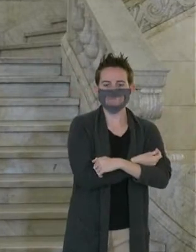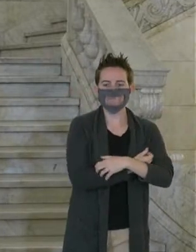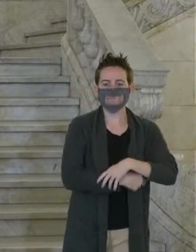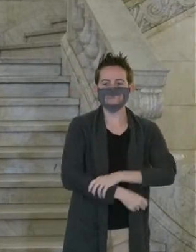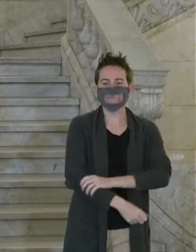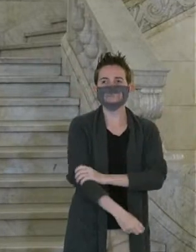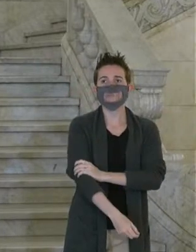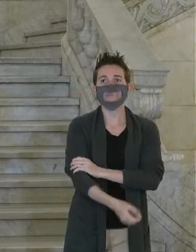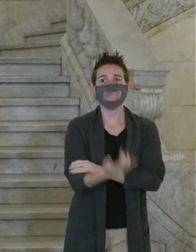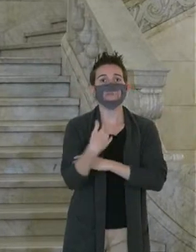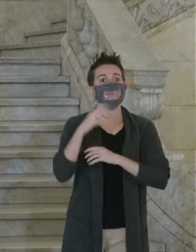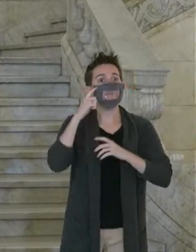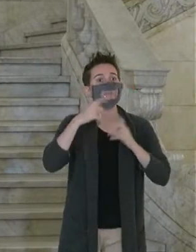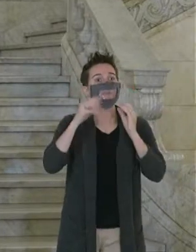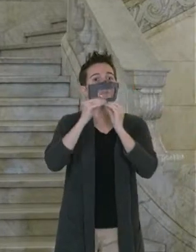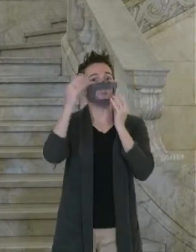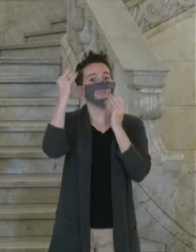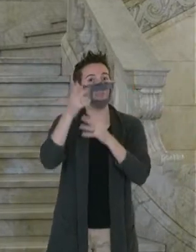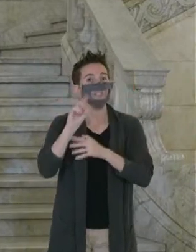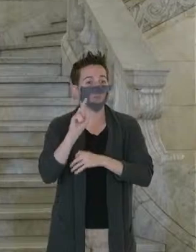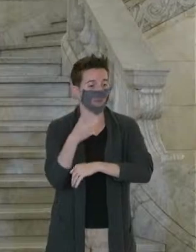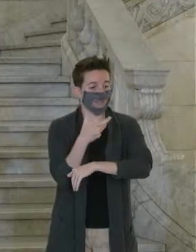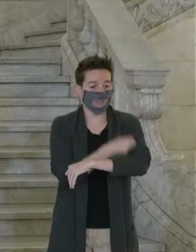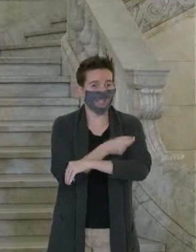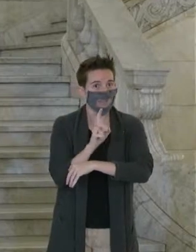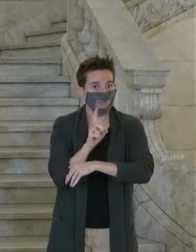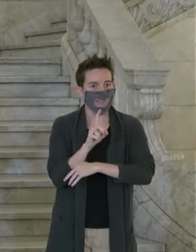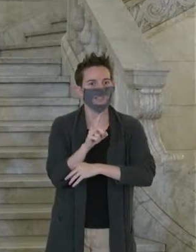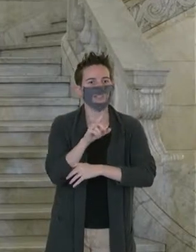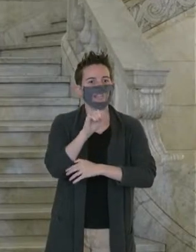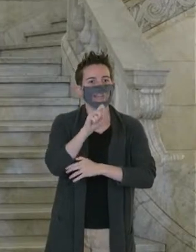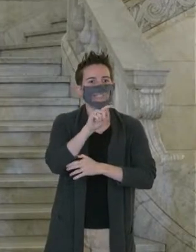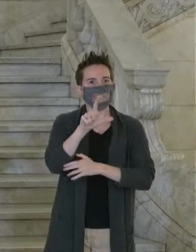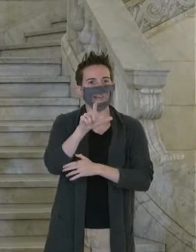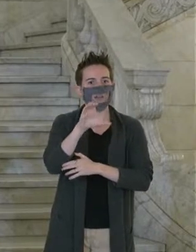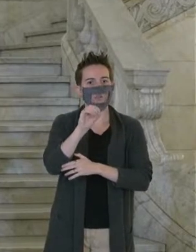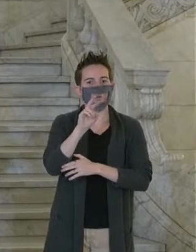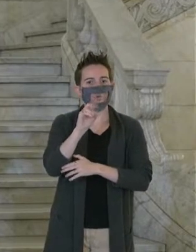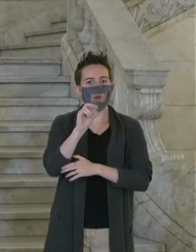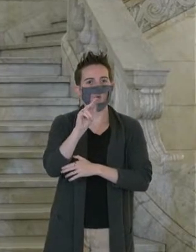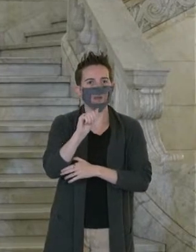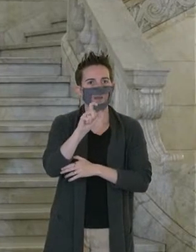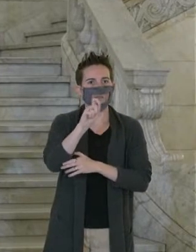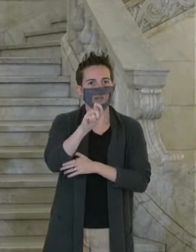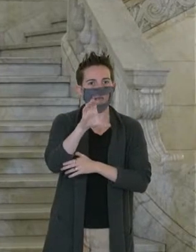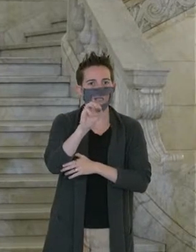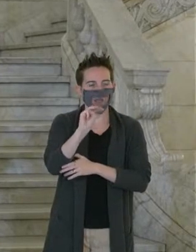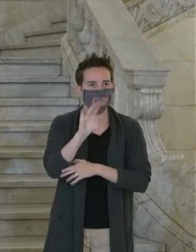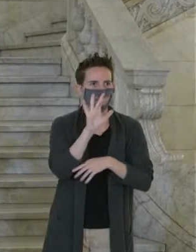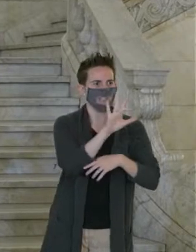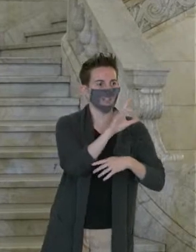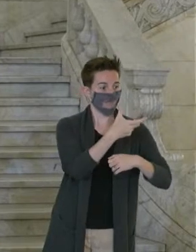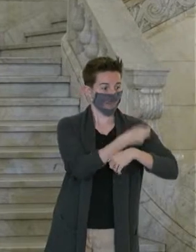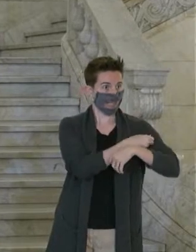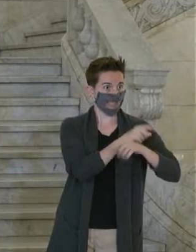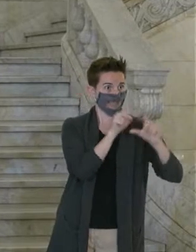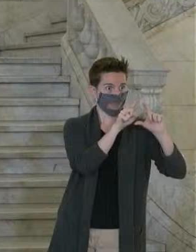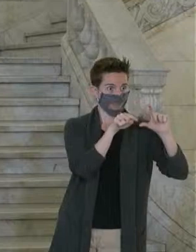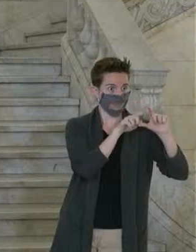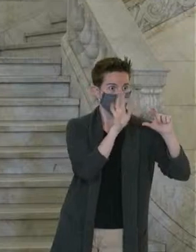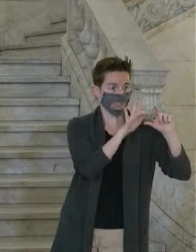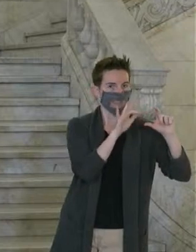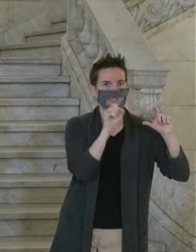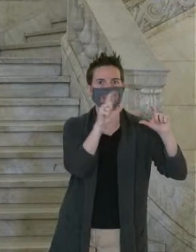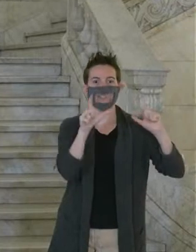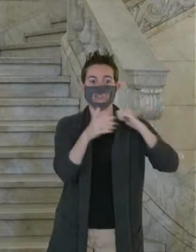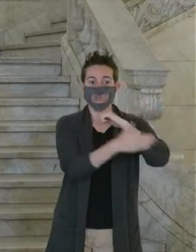If you want to find opportunities on where to get vaccinated, you can go to stlcorona.com, click on the vaccine button. In St. Louis County, just